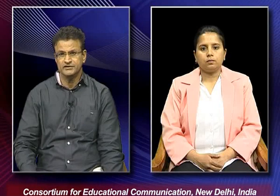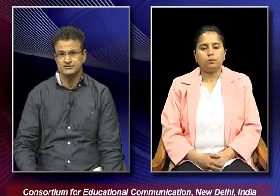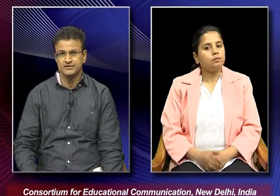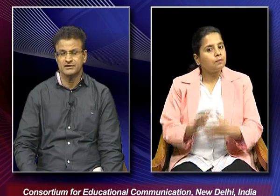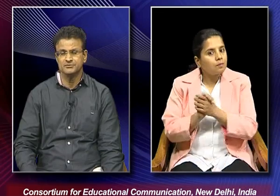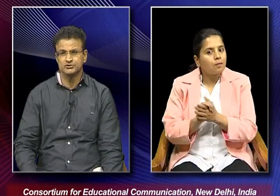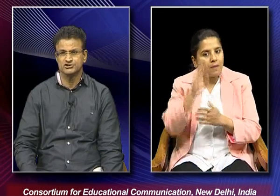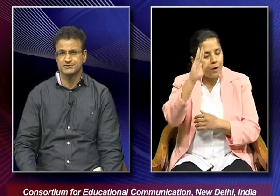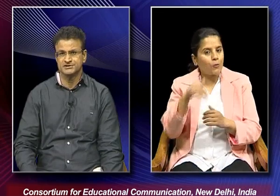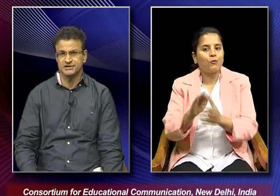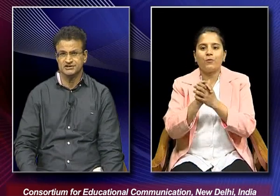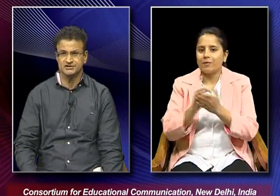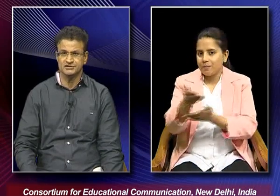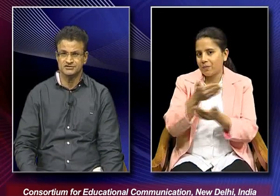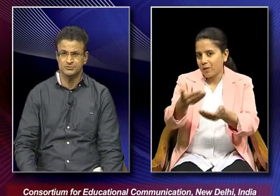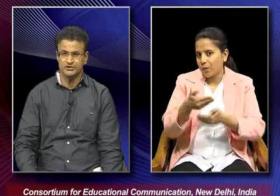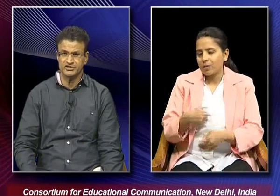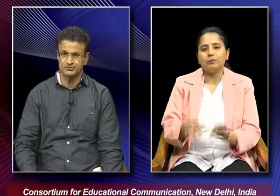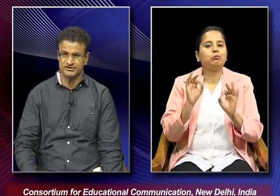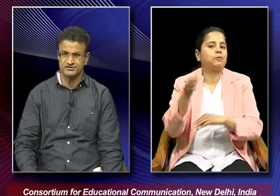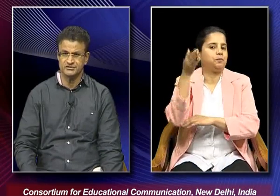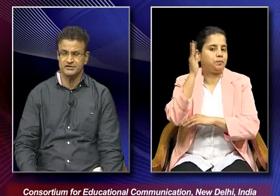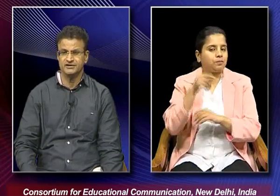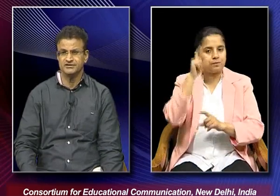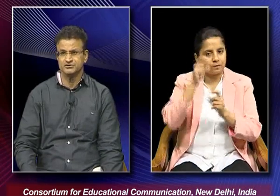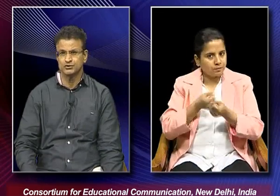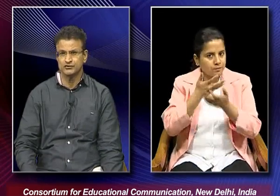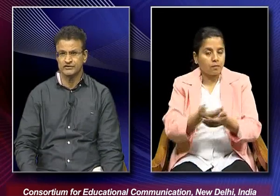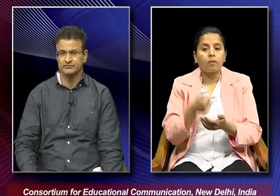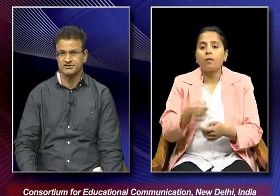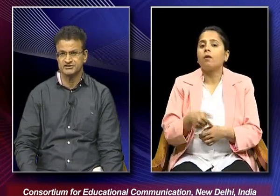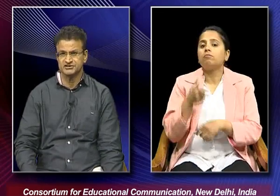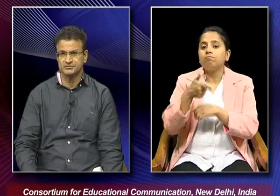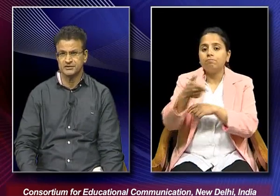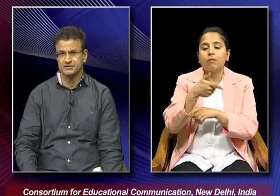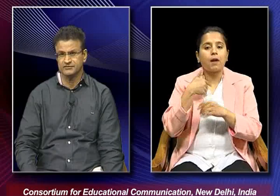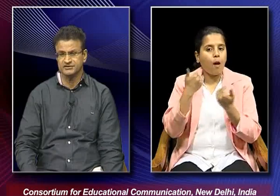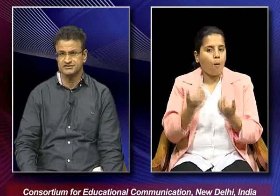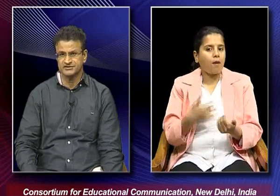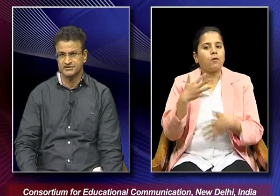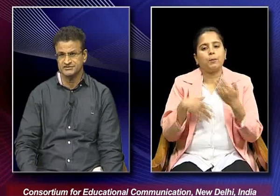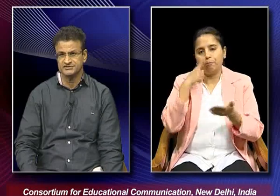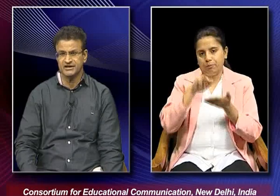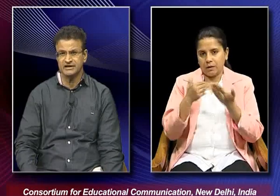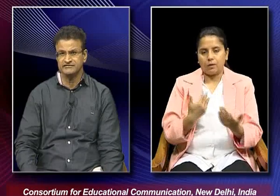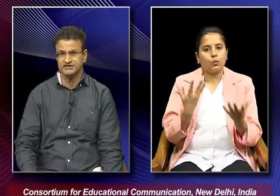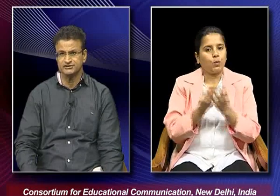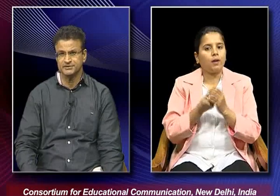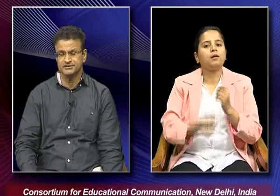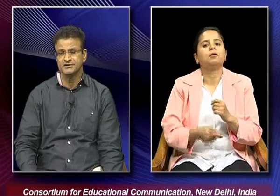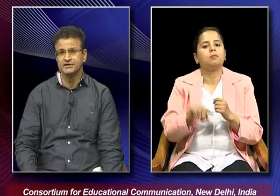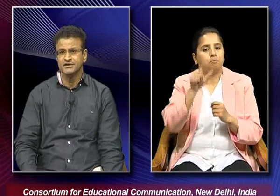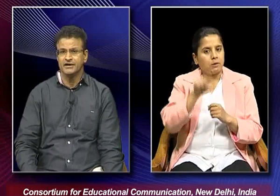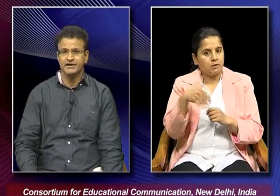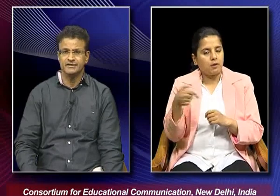Hello friends, welcome to this special lecture, Symbolic Expression, and in the studio we have Manisha Sharma with us as the sign language